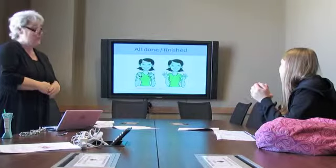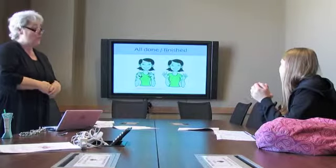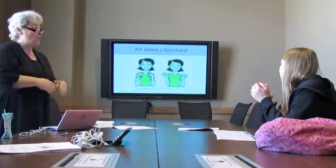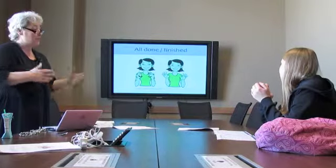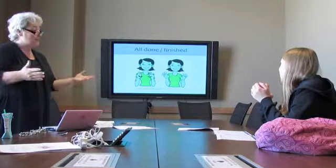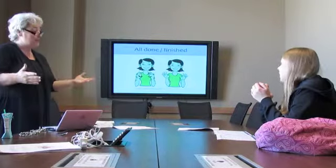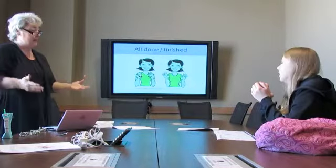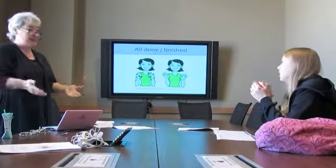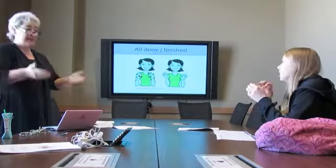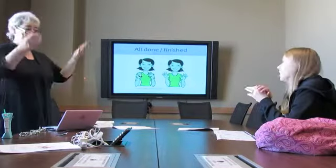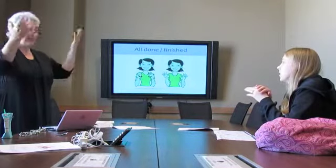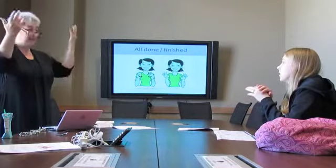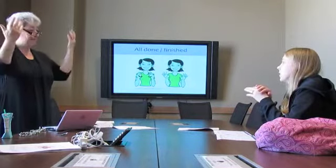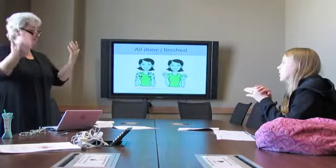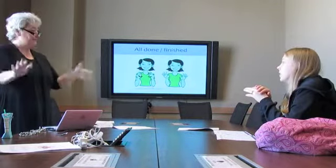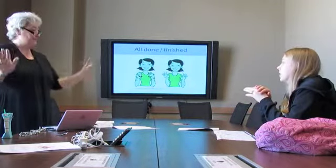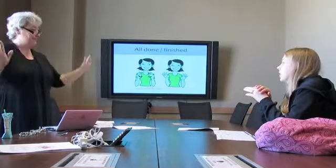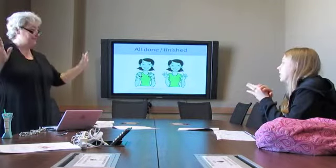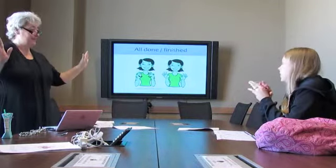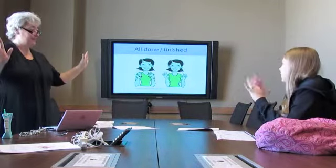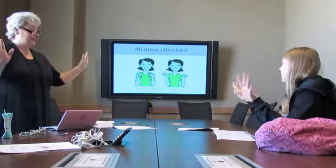When somebody's finished,